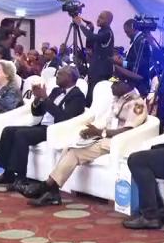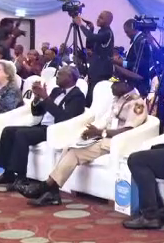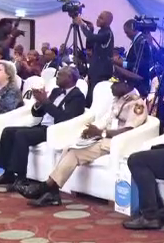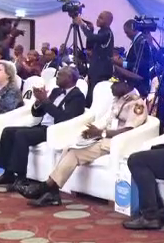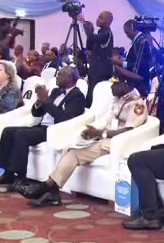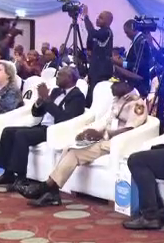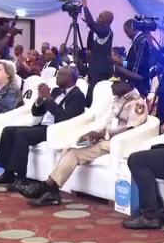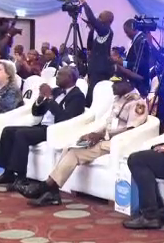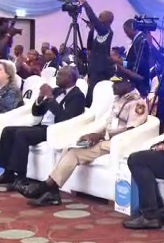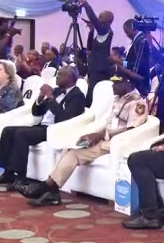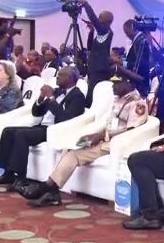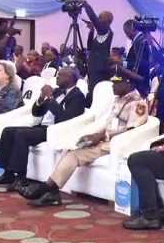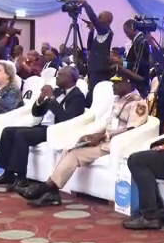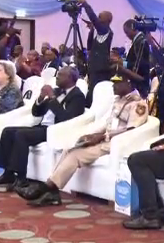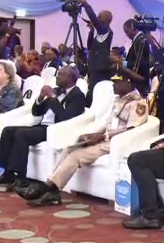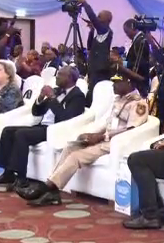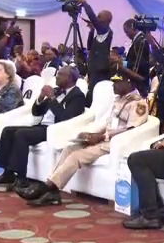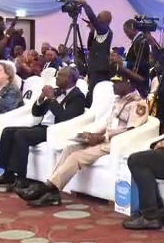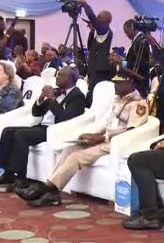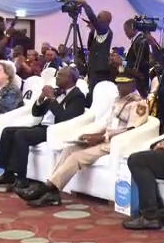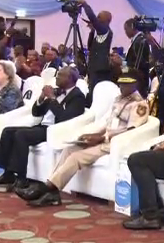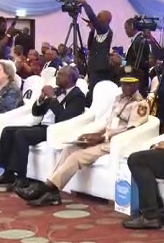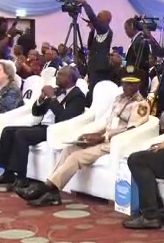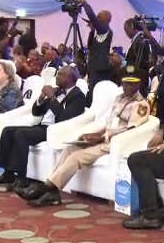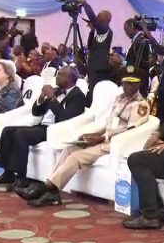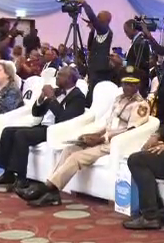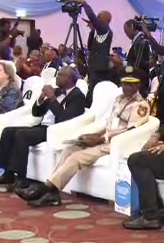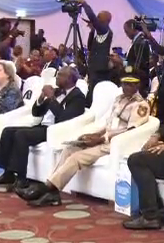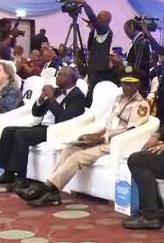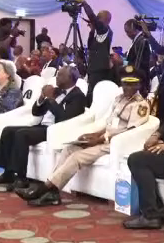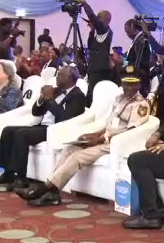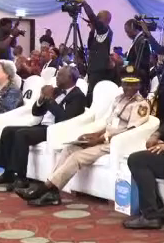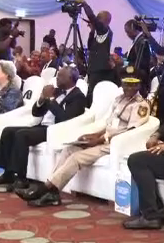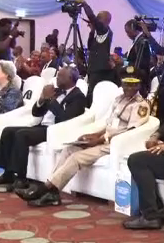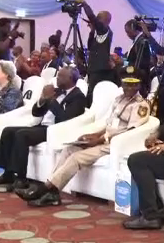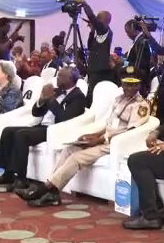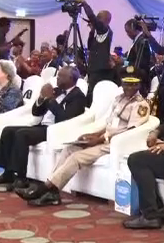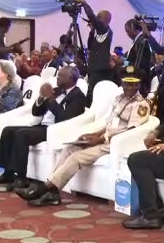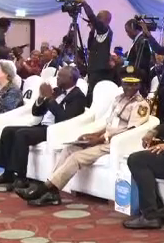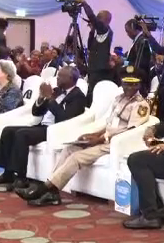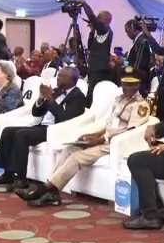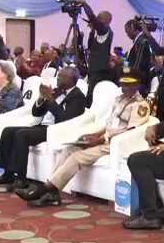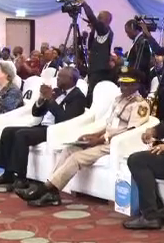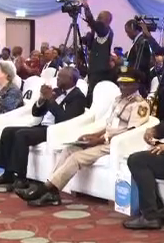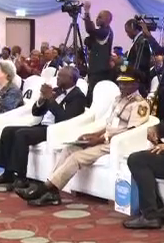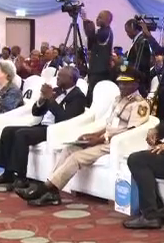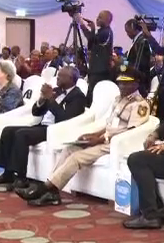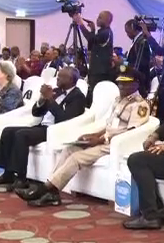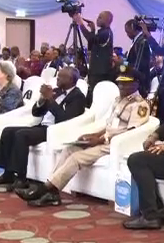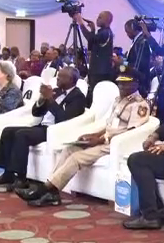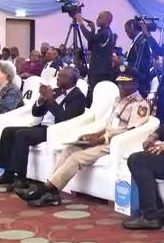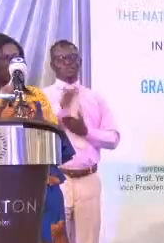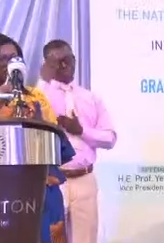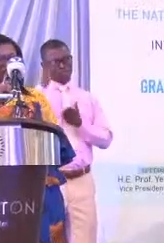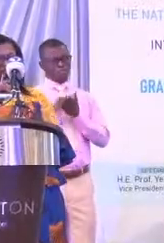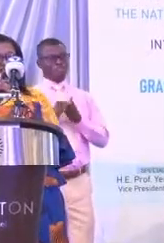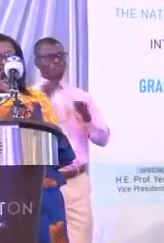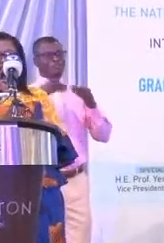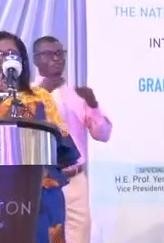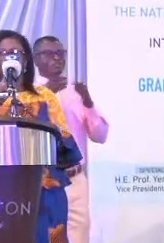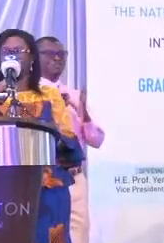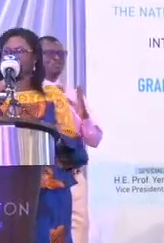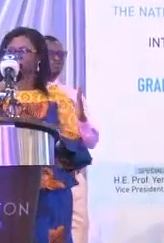Let's put our hands together for her again. That was a very beautiful one also. I guess we'll leave that to the judges to